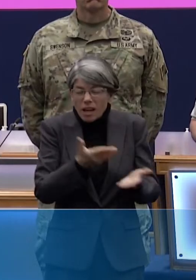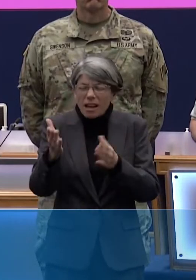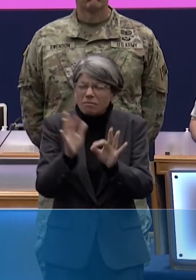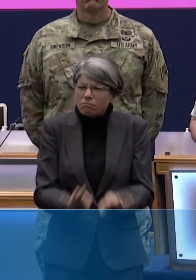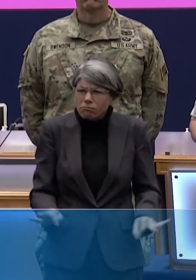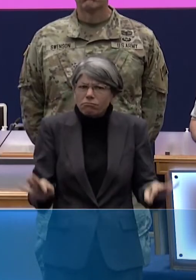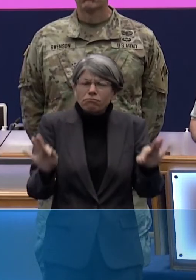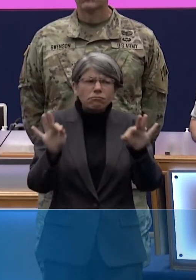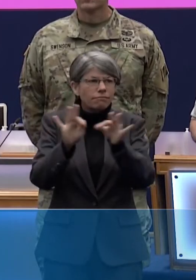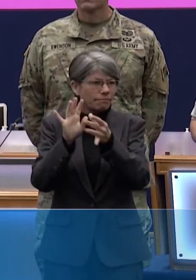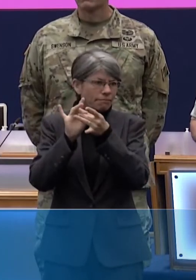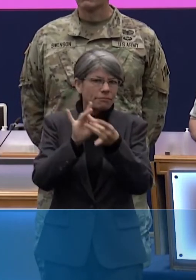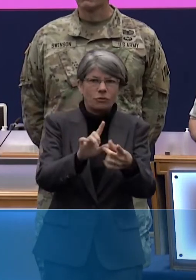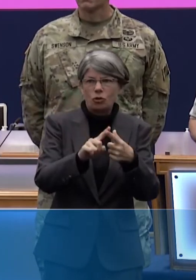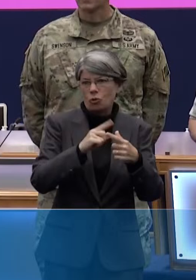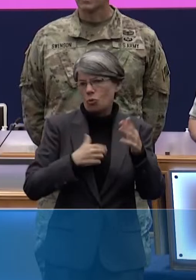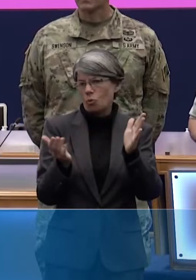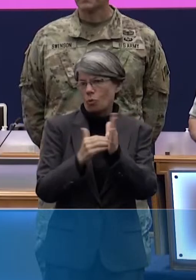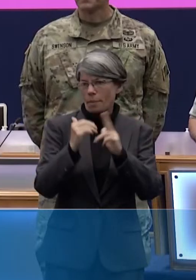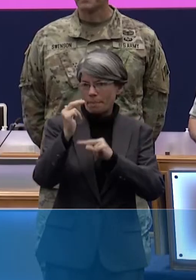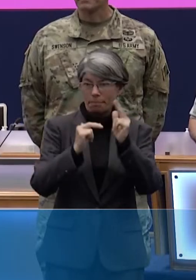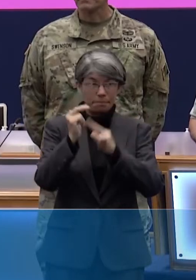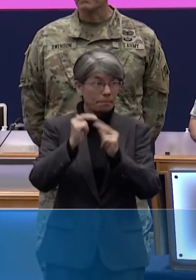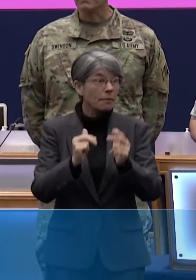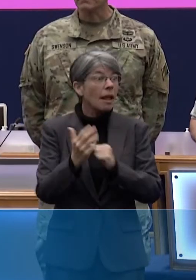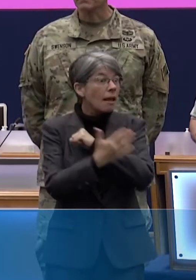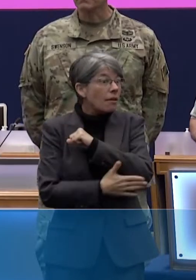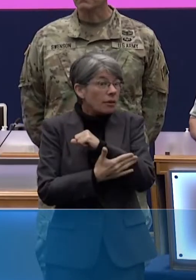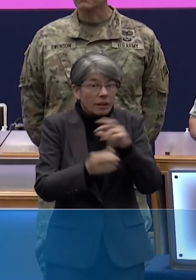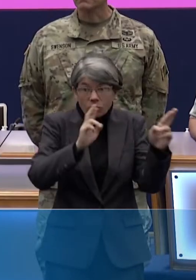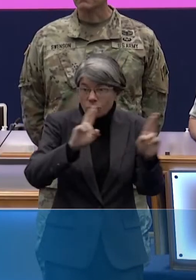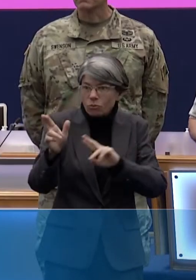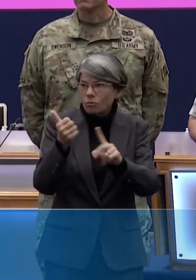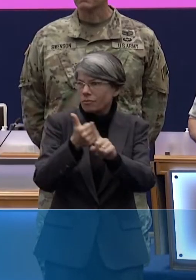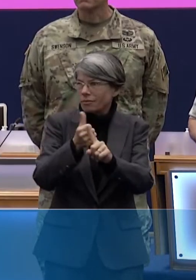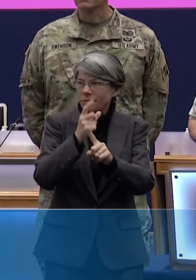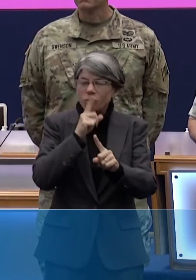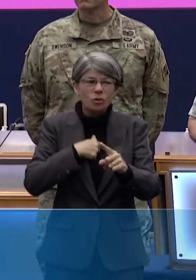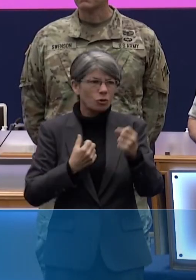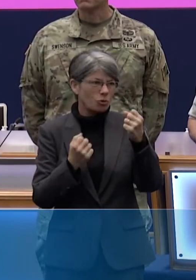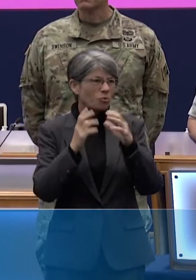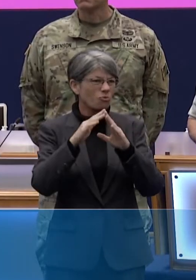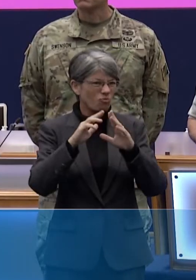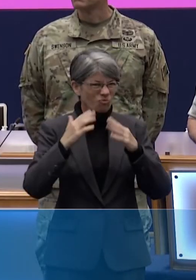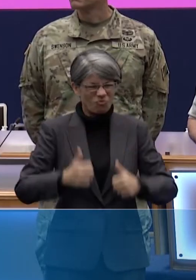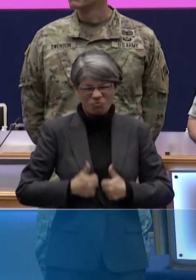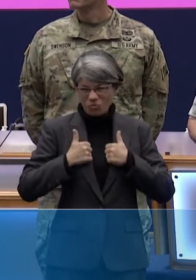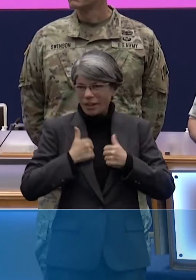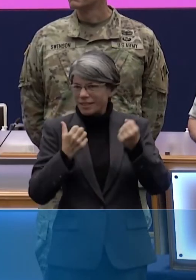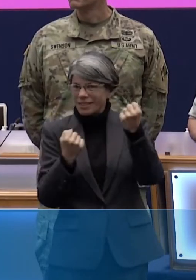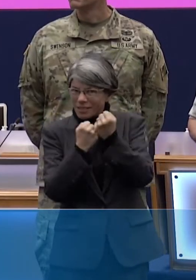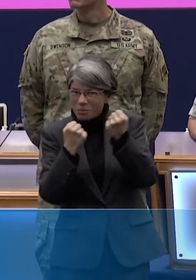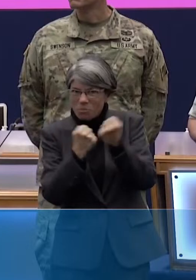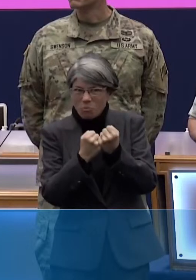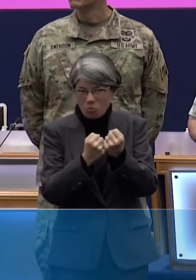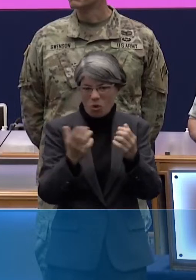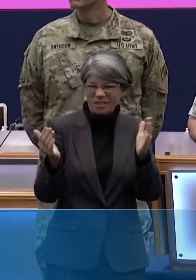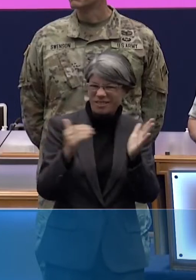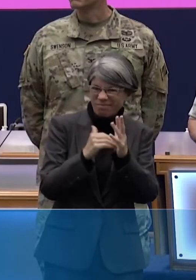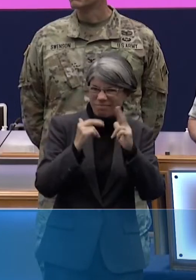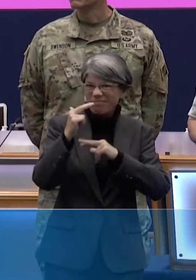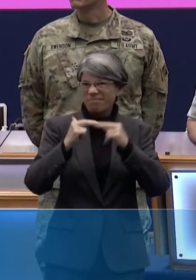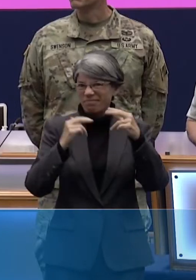step toward our rebuilding. The county stands ready to support our residents to rebuild their home